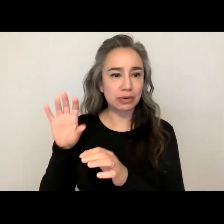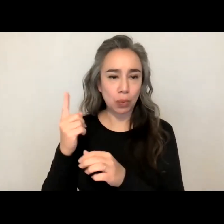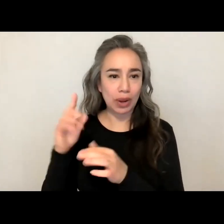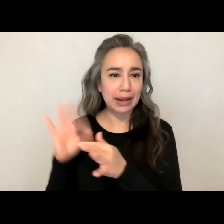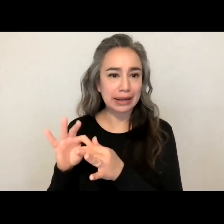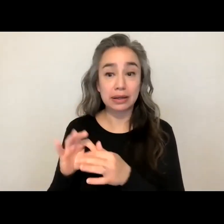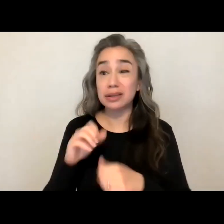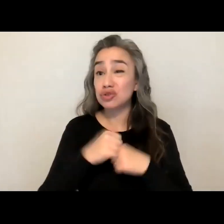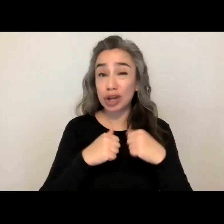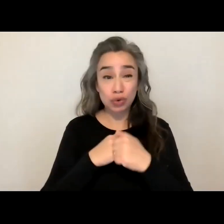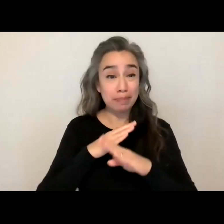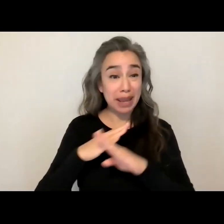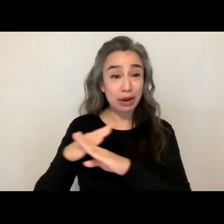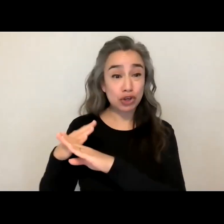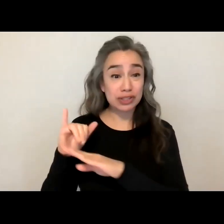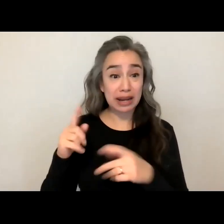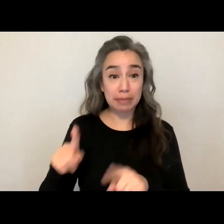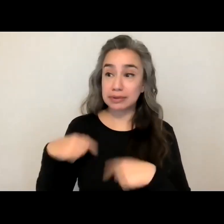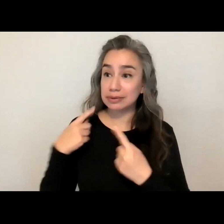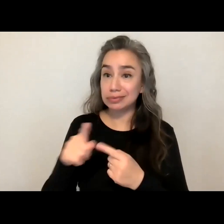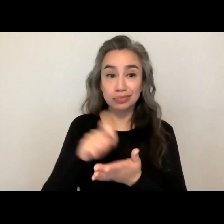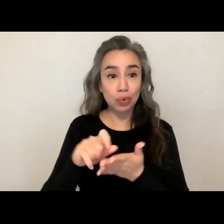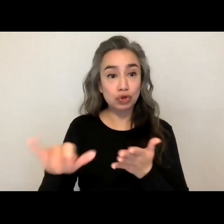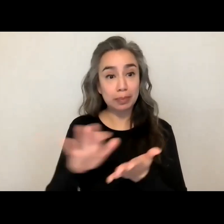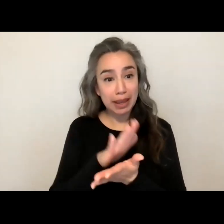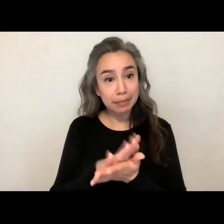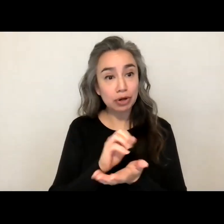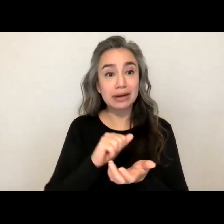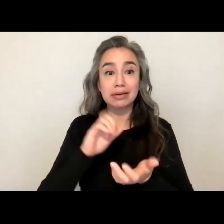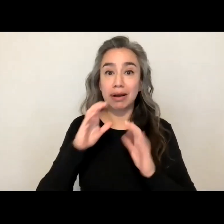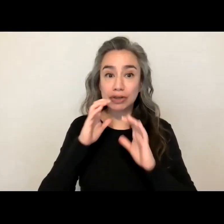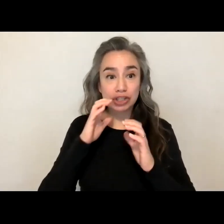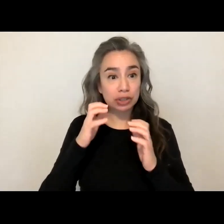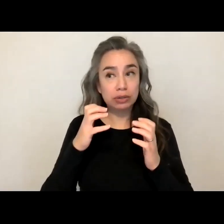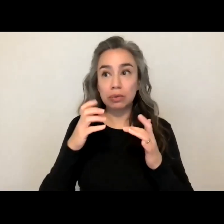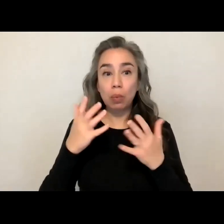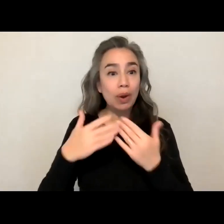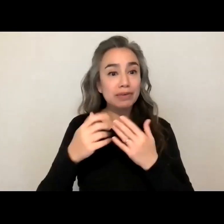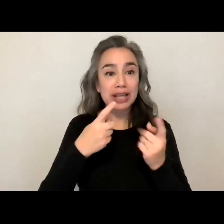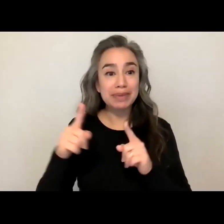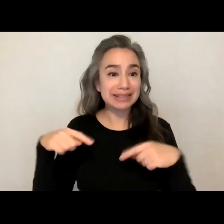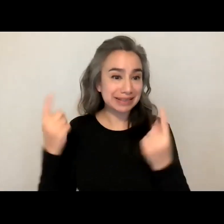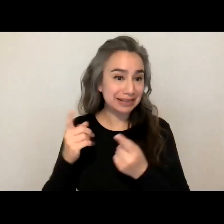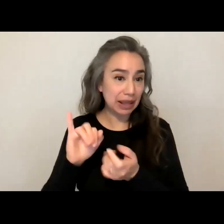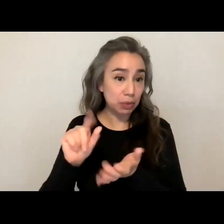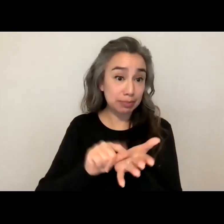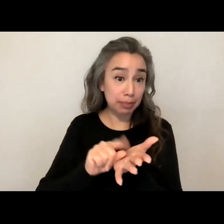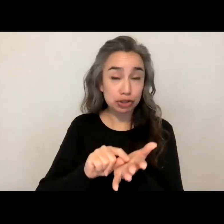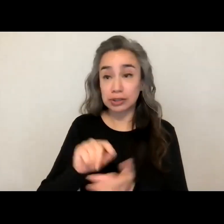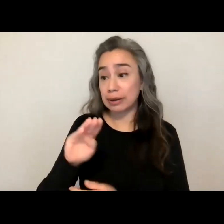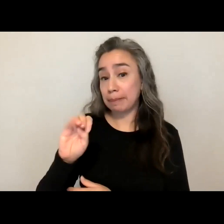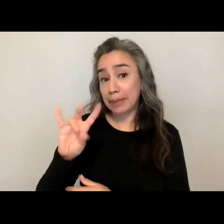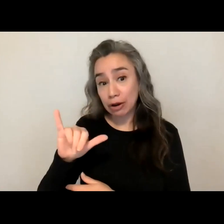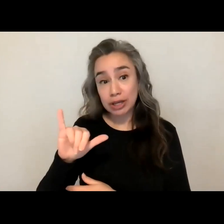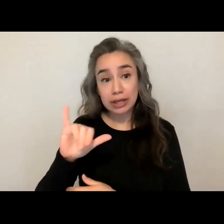have happened since you wrote your paper and conversations you might have had since it came out. So I'm thinking, Mary, Christine, we